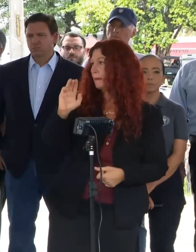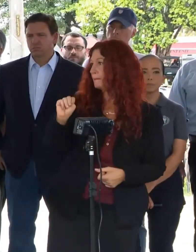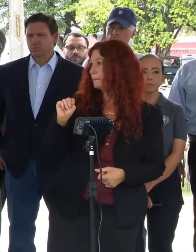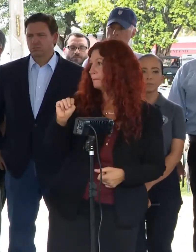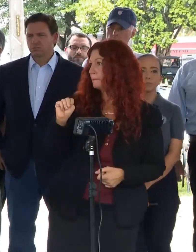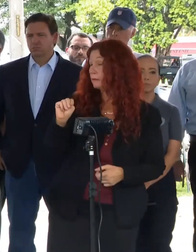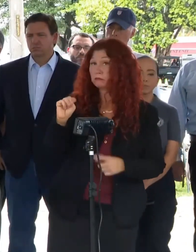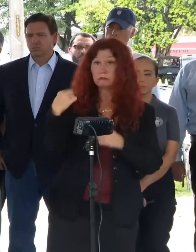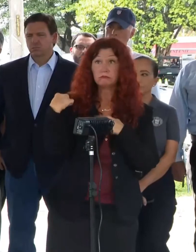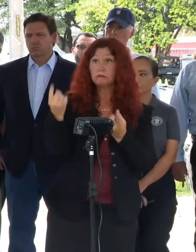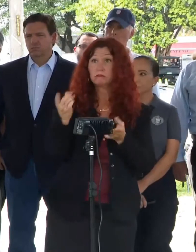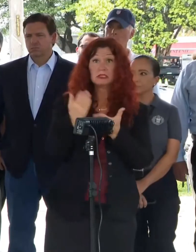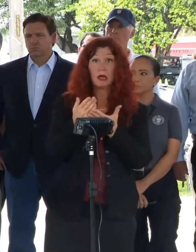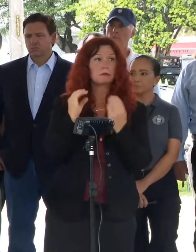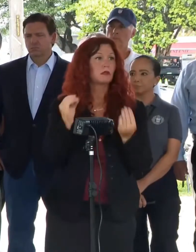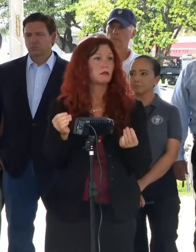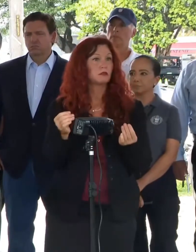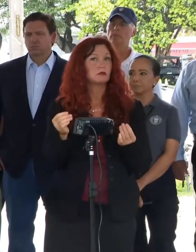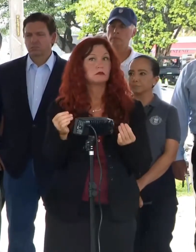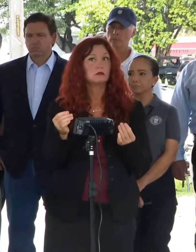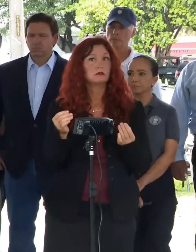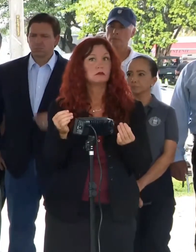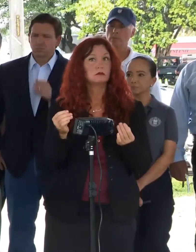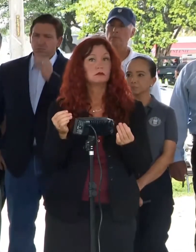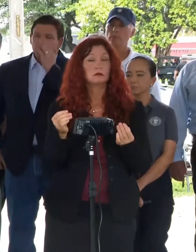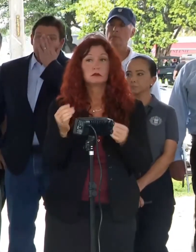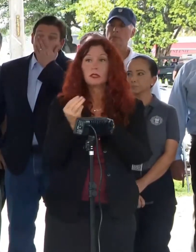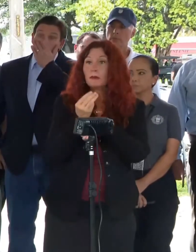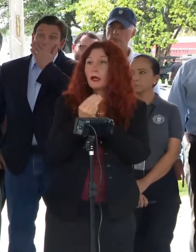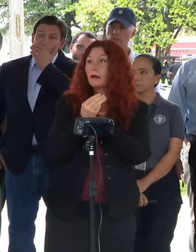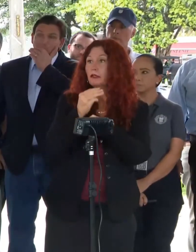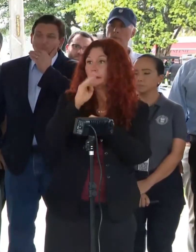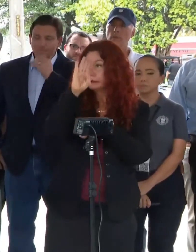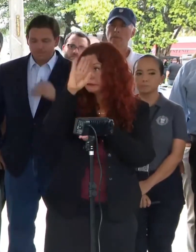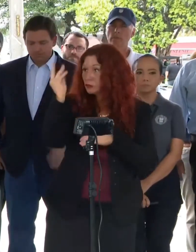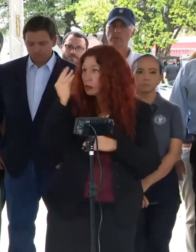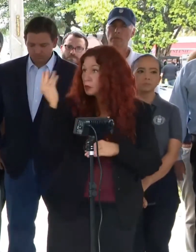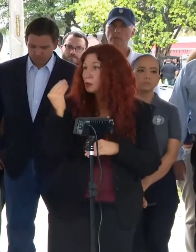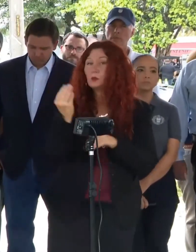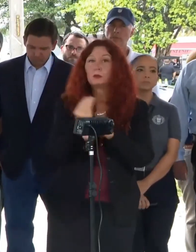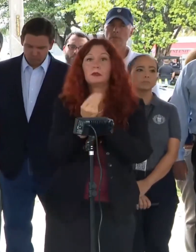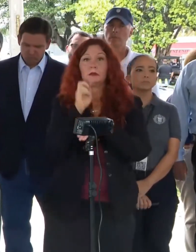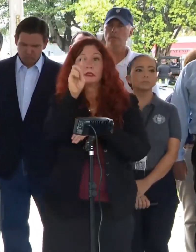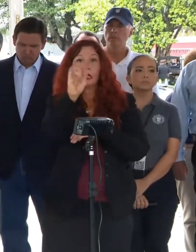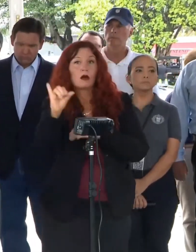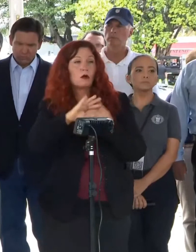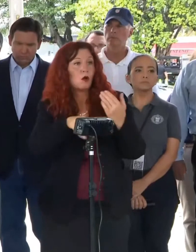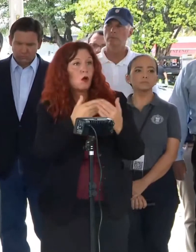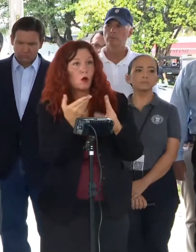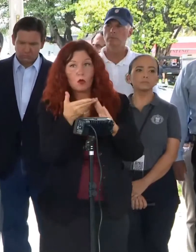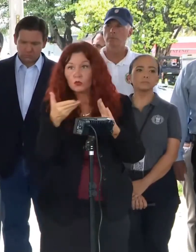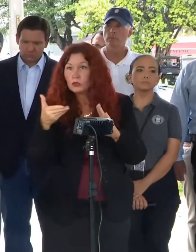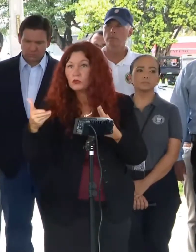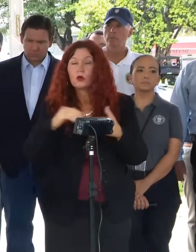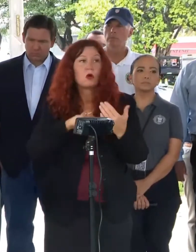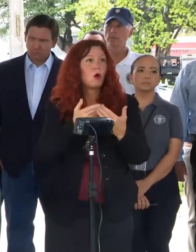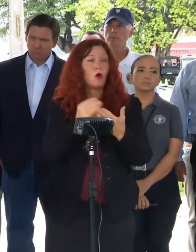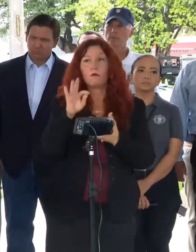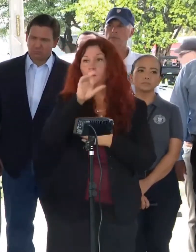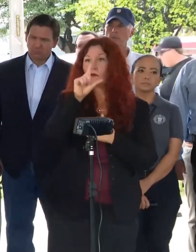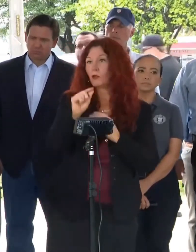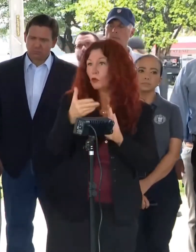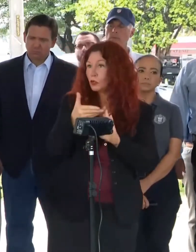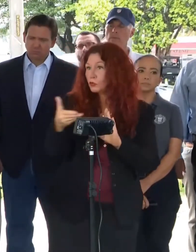since. Miami-Dade Fire Rescue, Miami-Dade County, all our local resources within Miami-Dade County, all our Florida